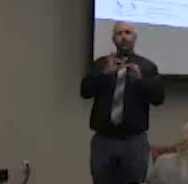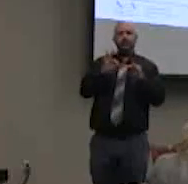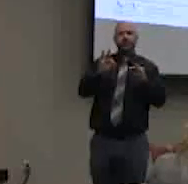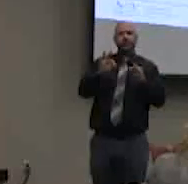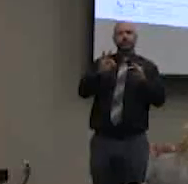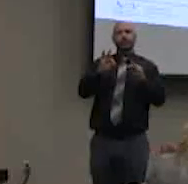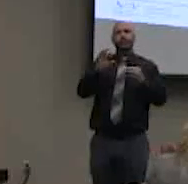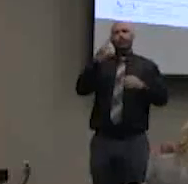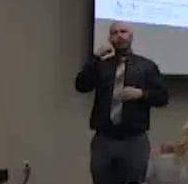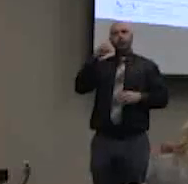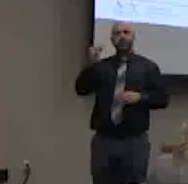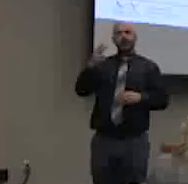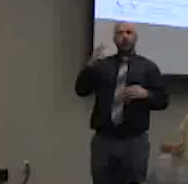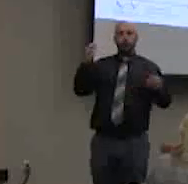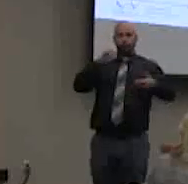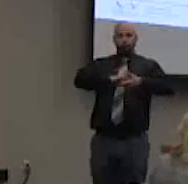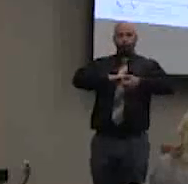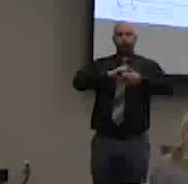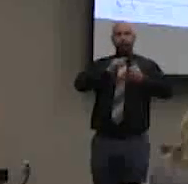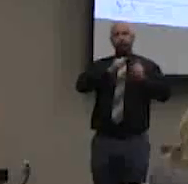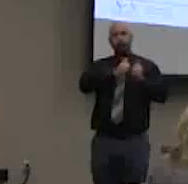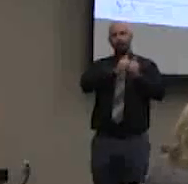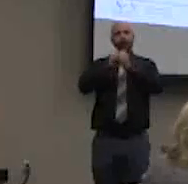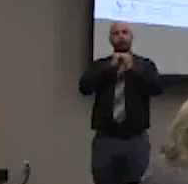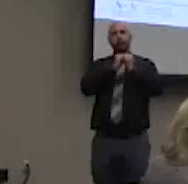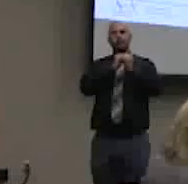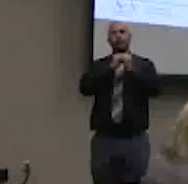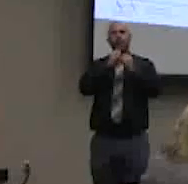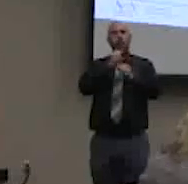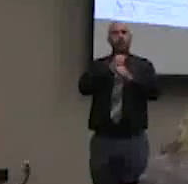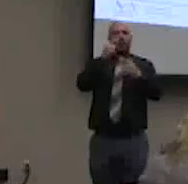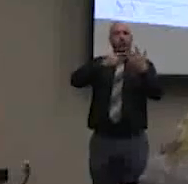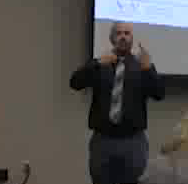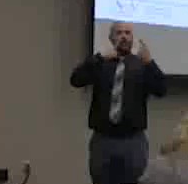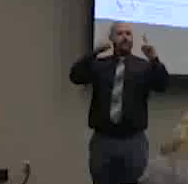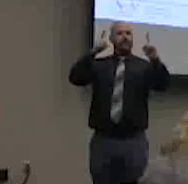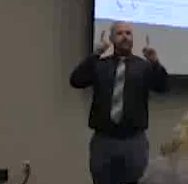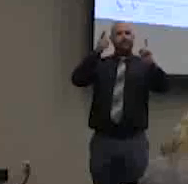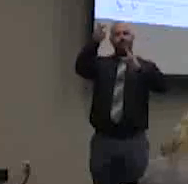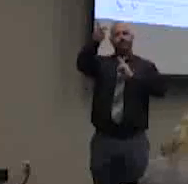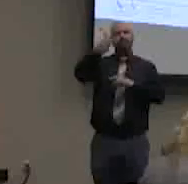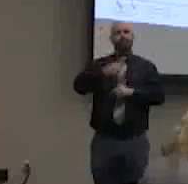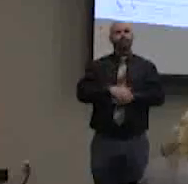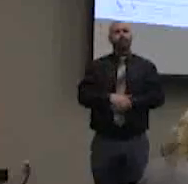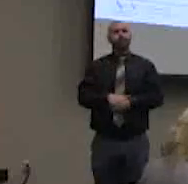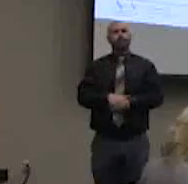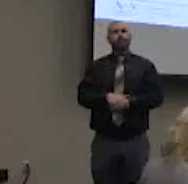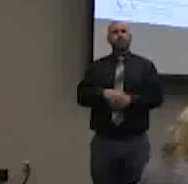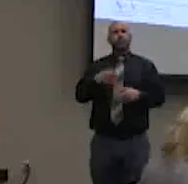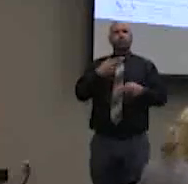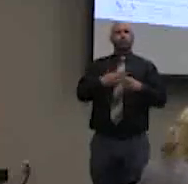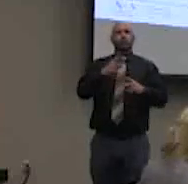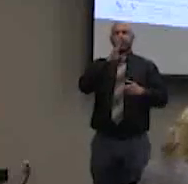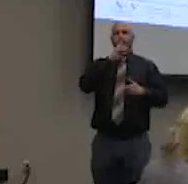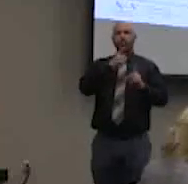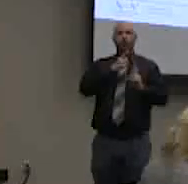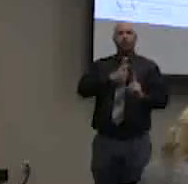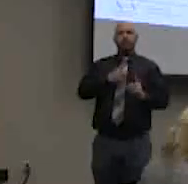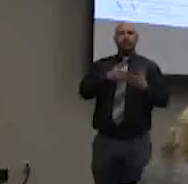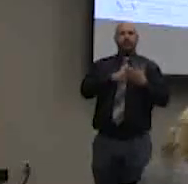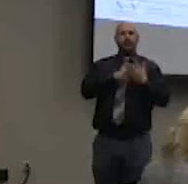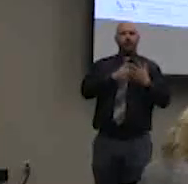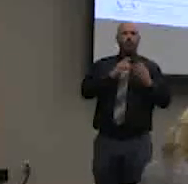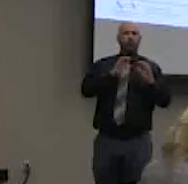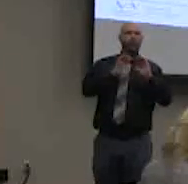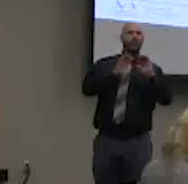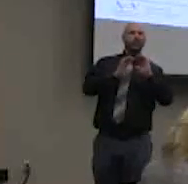to make all of this happen in the long term. The short talking points at the beginning are conversational. So these are